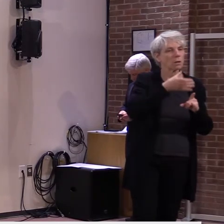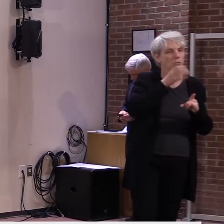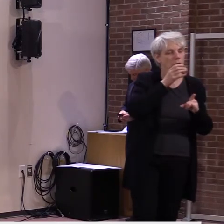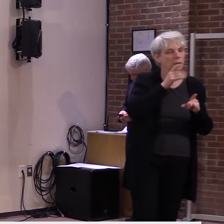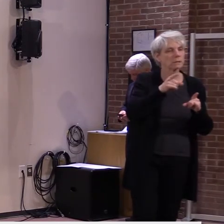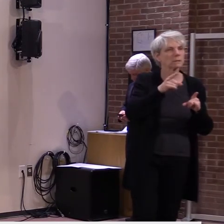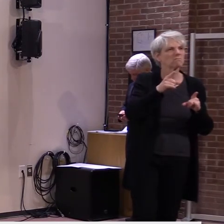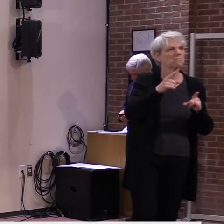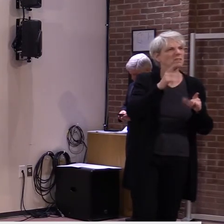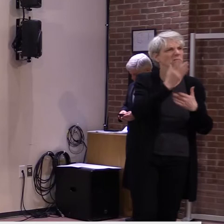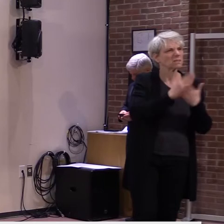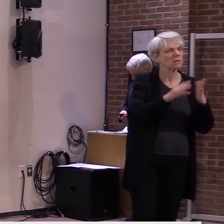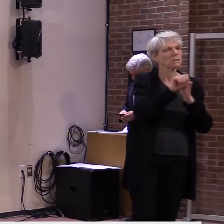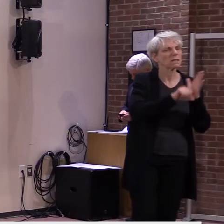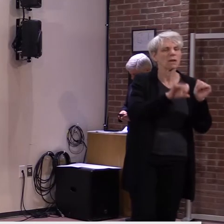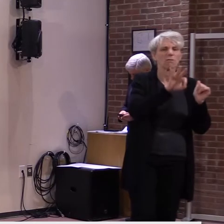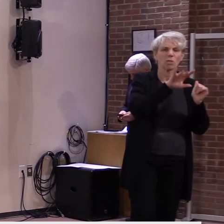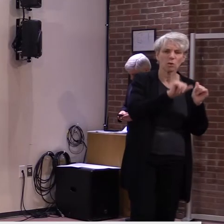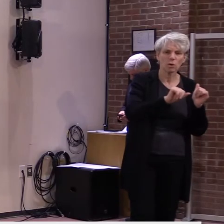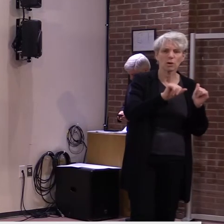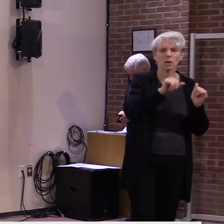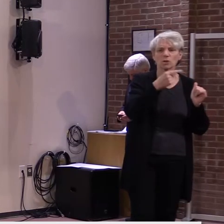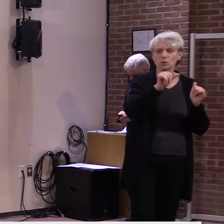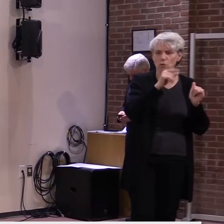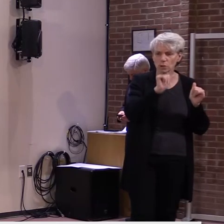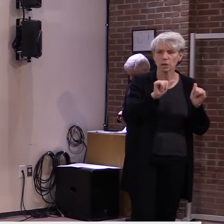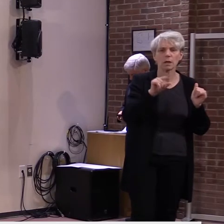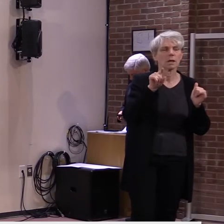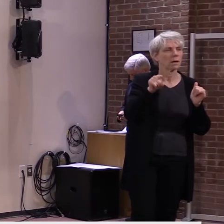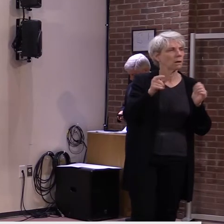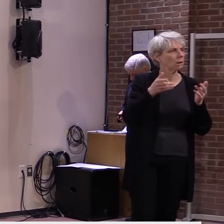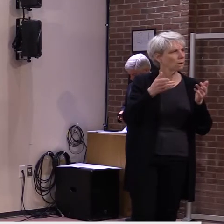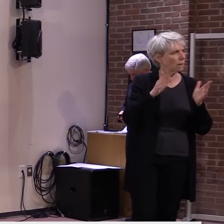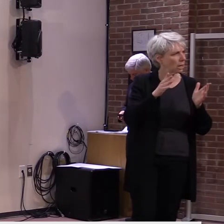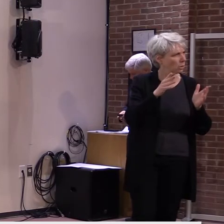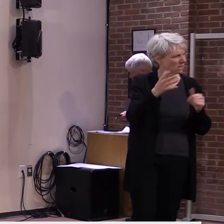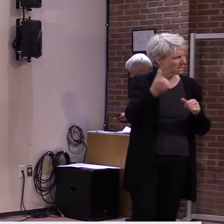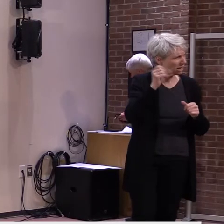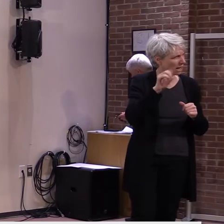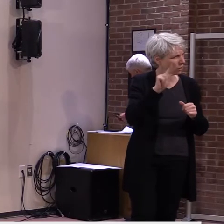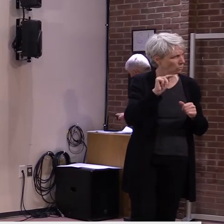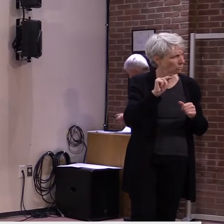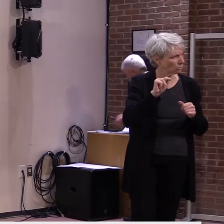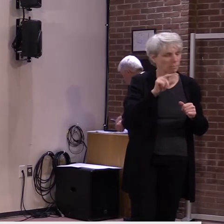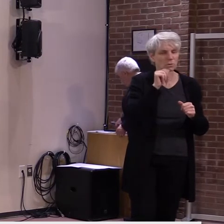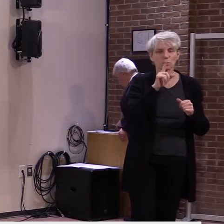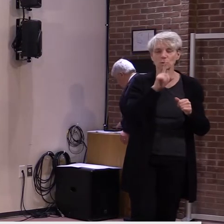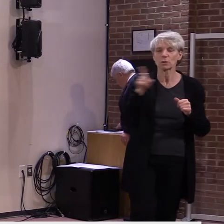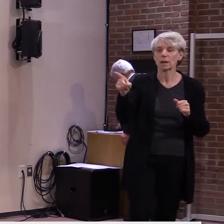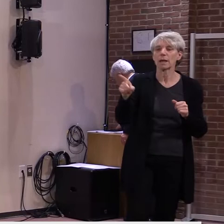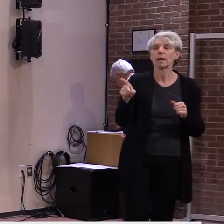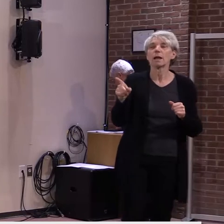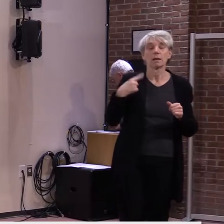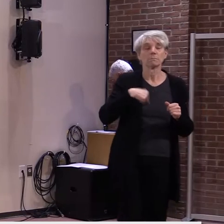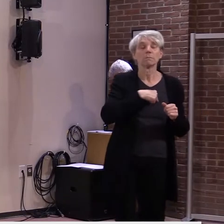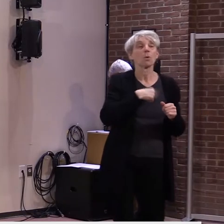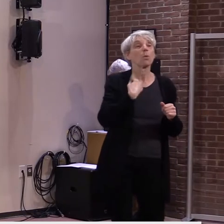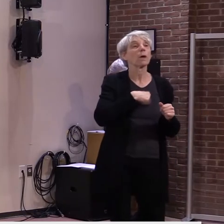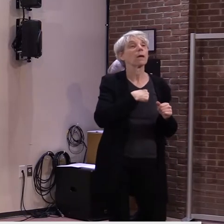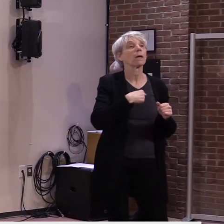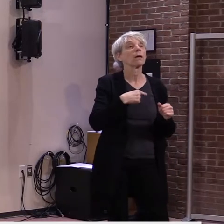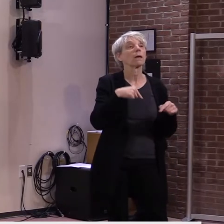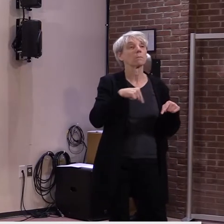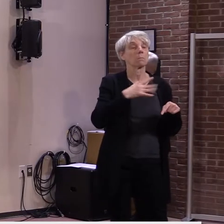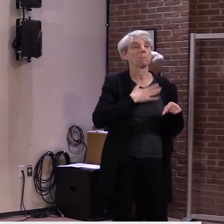saw. Do you have any thoughts on this? Is that something that should be made permanent in Vermont? We've been advocating, my